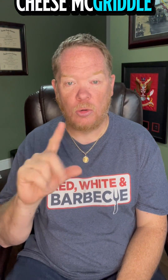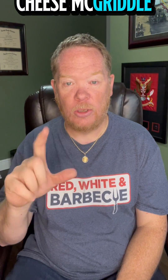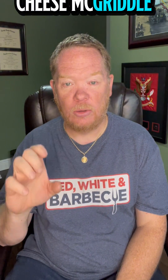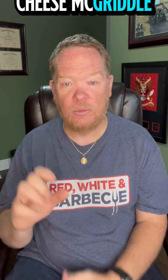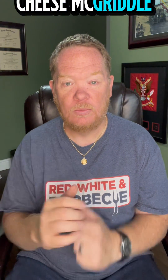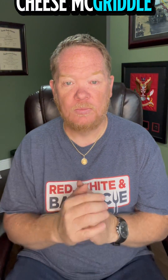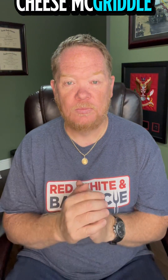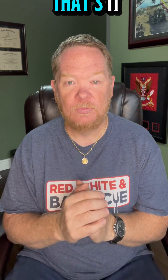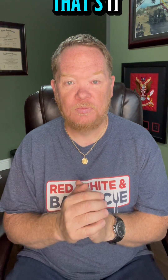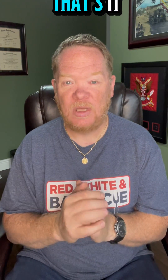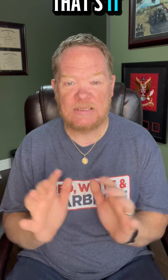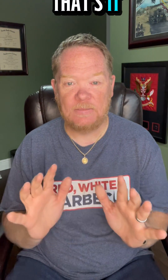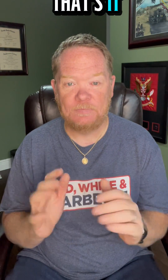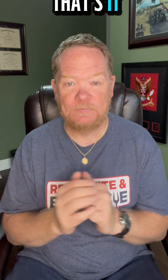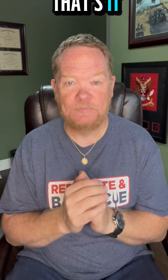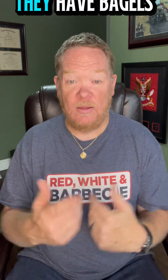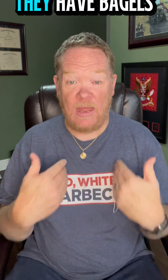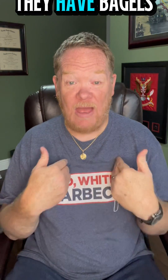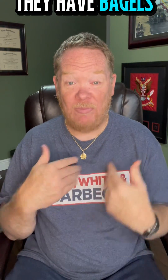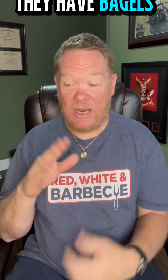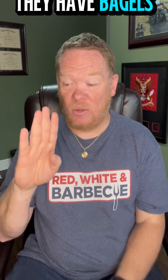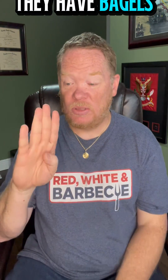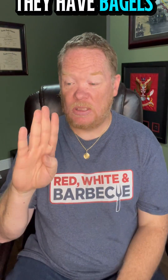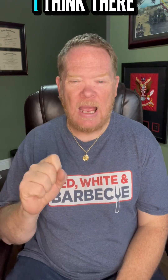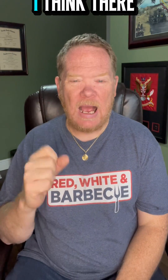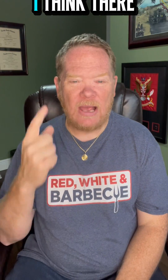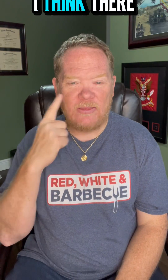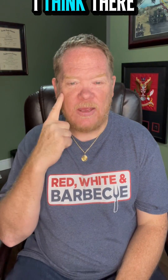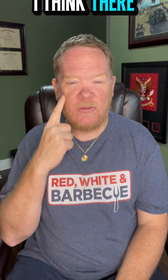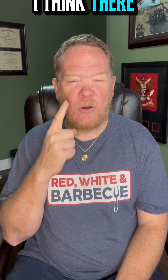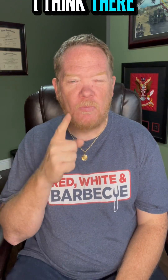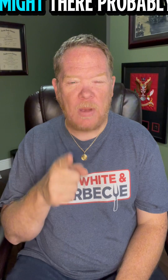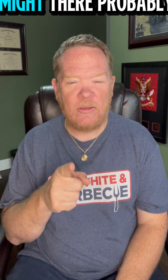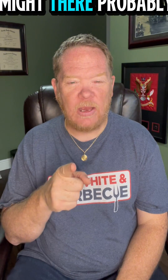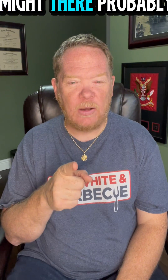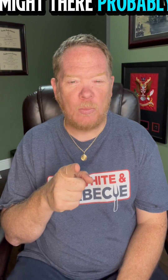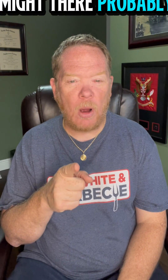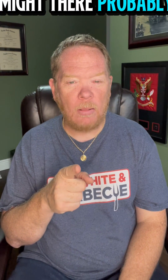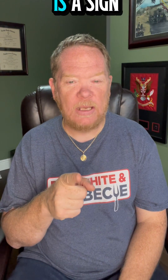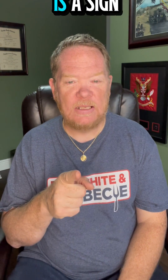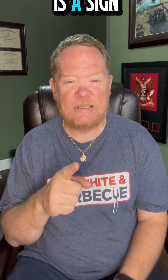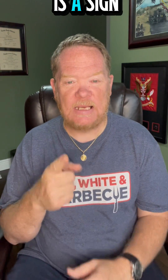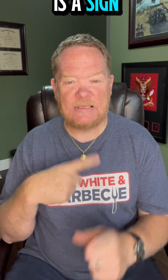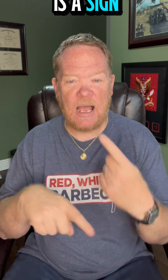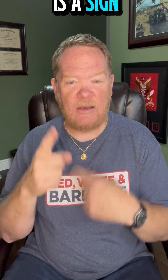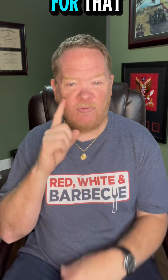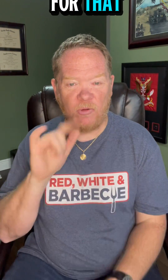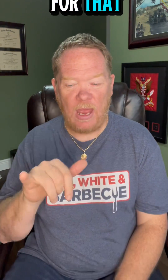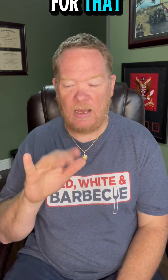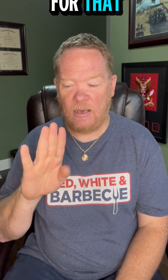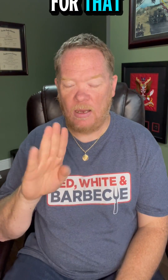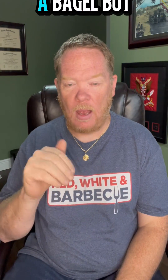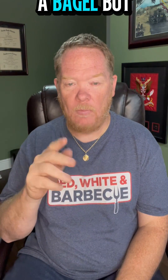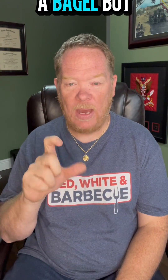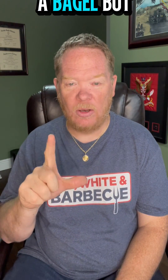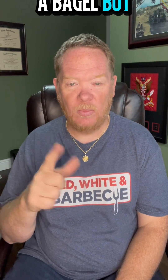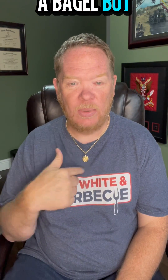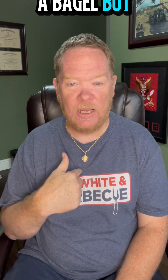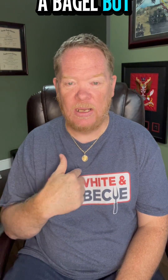McGriddle. That's it. They have bagels. I think there probably is a sign for that, a bagel, but